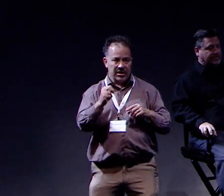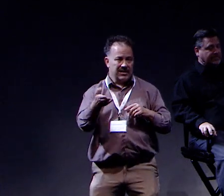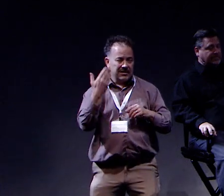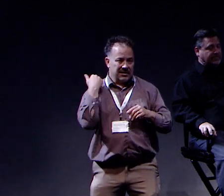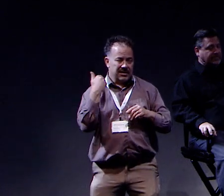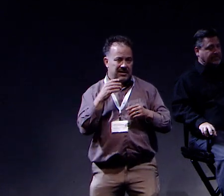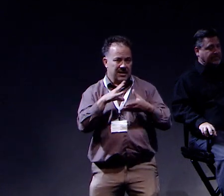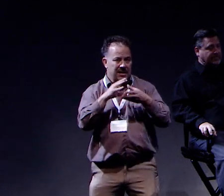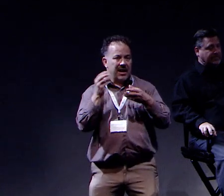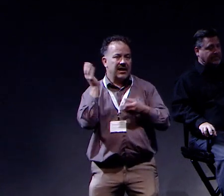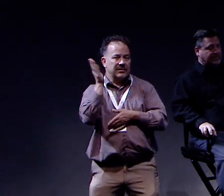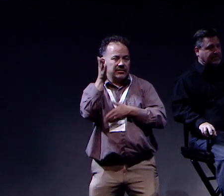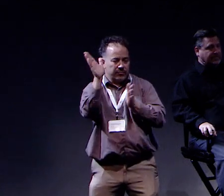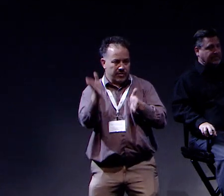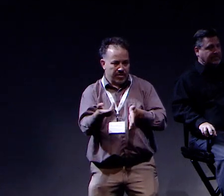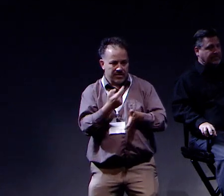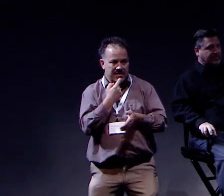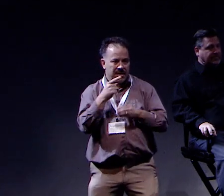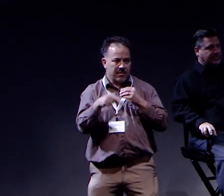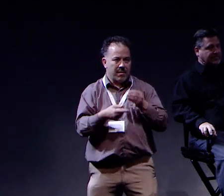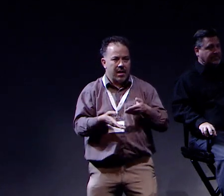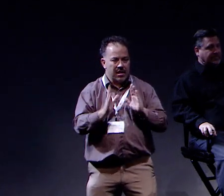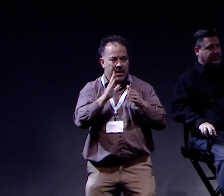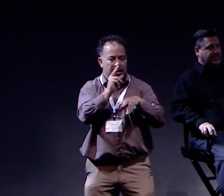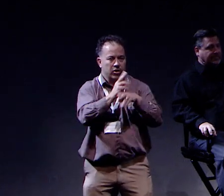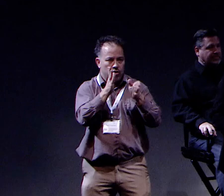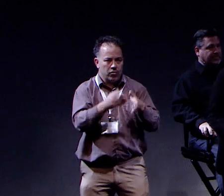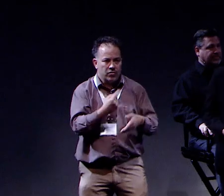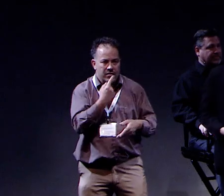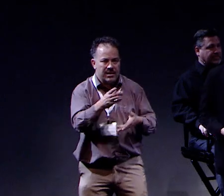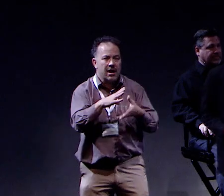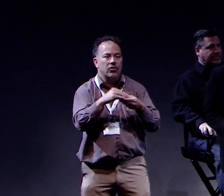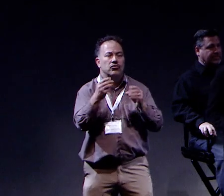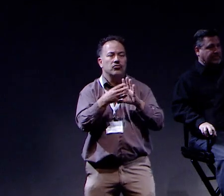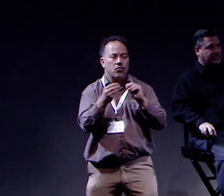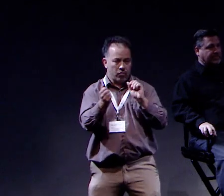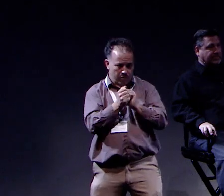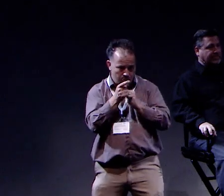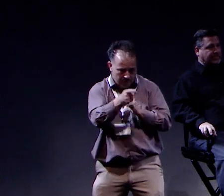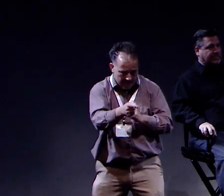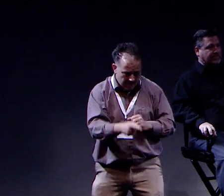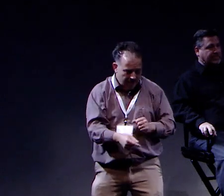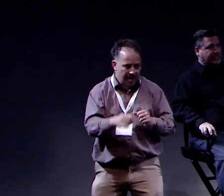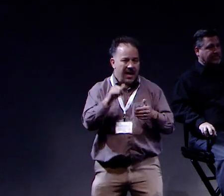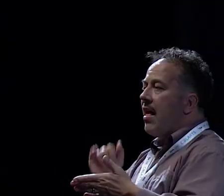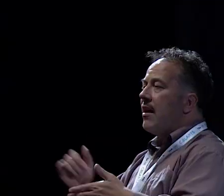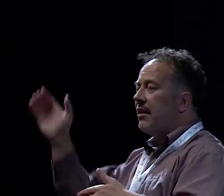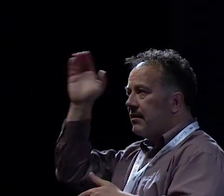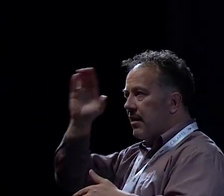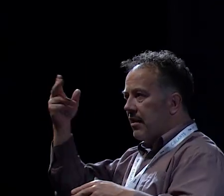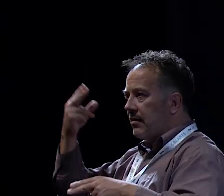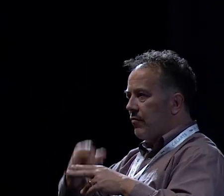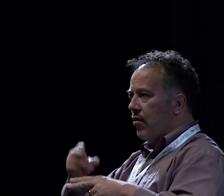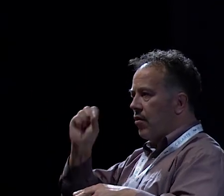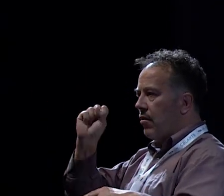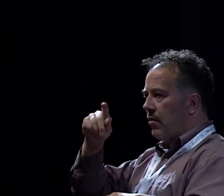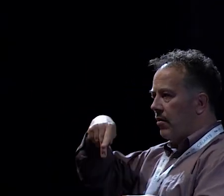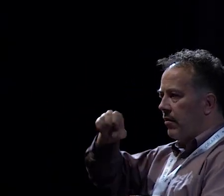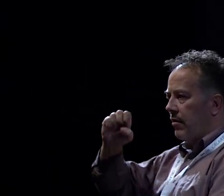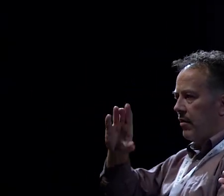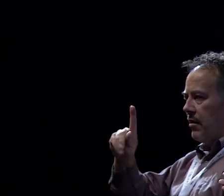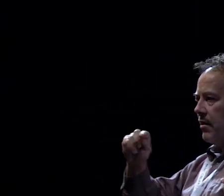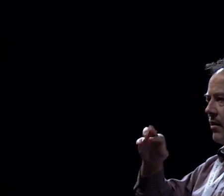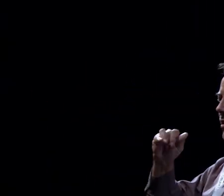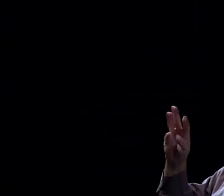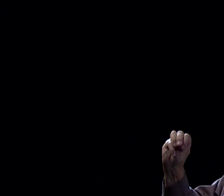about letting the user tell the story with you. And this is a concept called the spectrum of authorship. And this